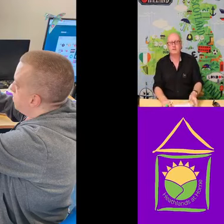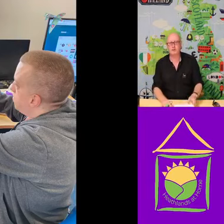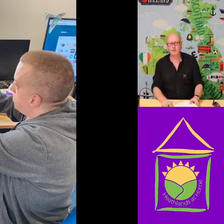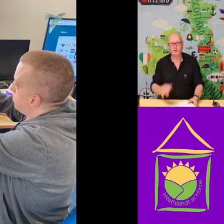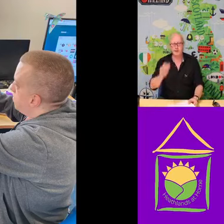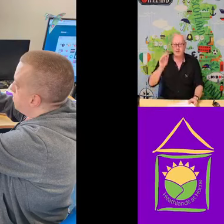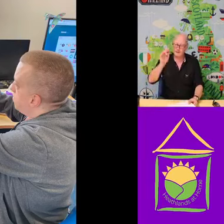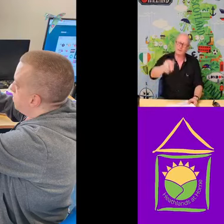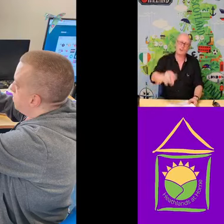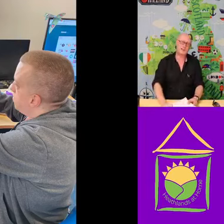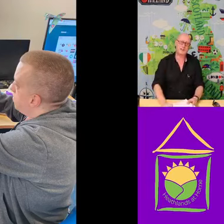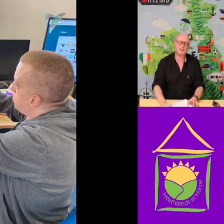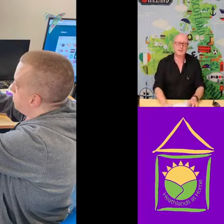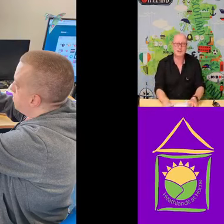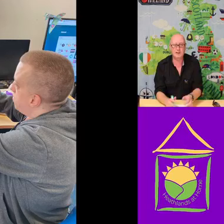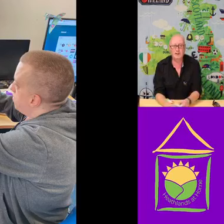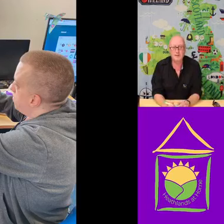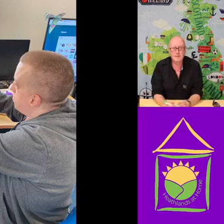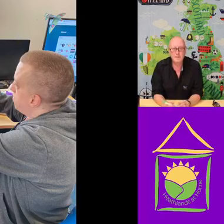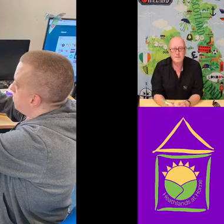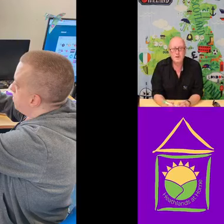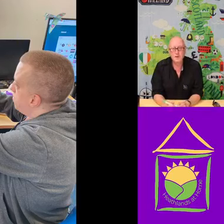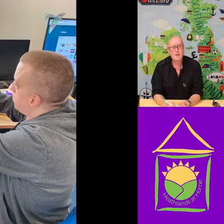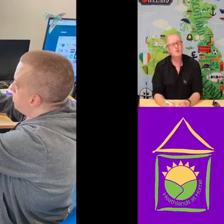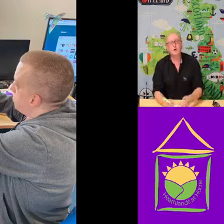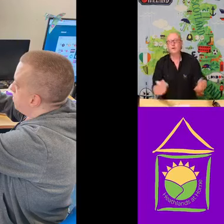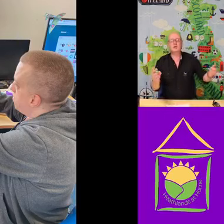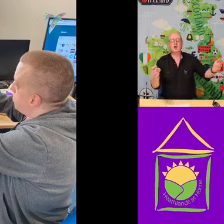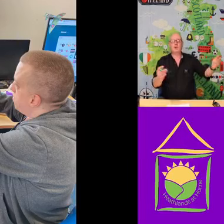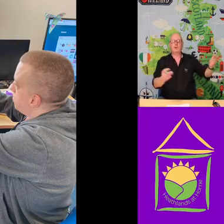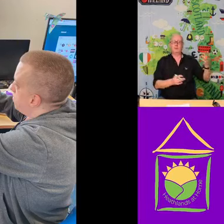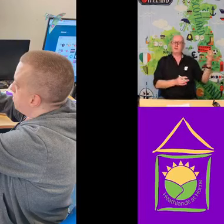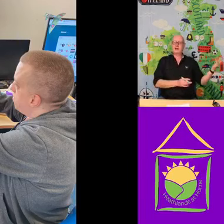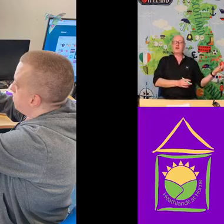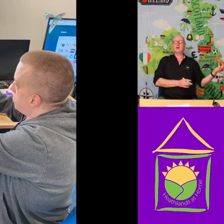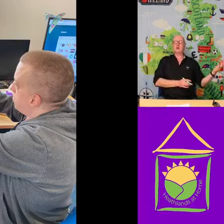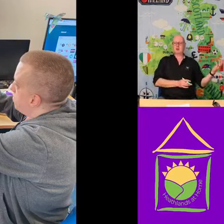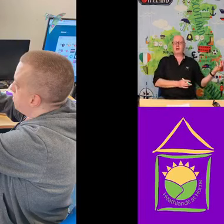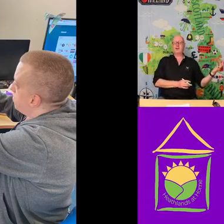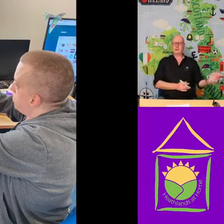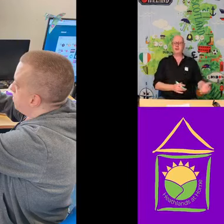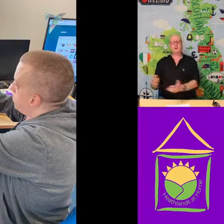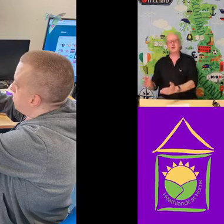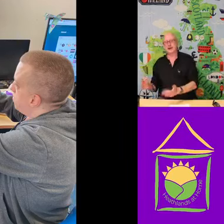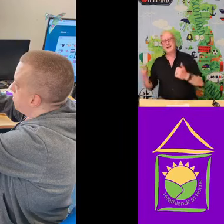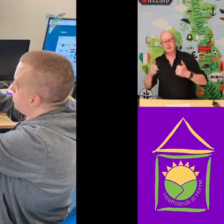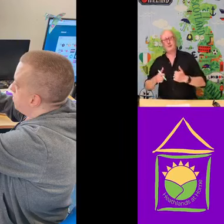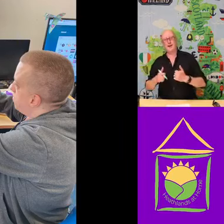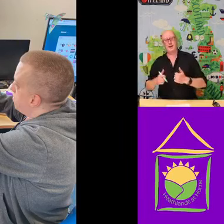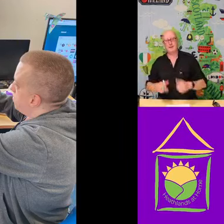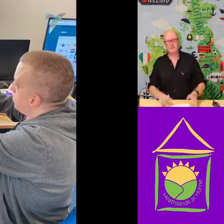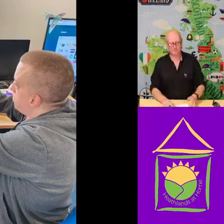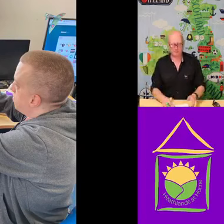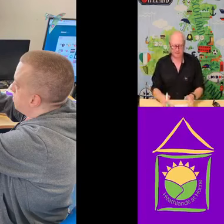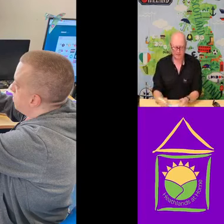whatever. That's fantastic. Not that there's anything wrong with being plugged in on the computer. Nothing at all. But for 10 years on straight and then suddenly digging out, it's a winner. Daniel plays this wonderful